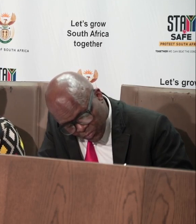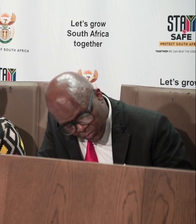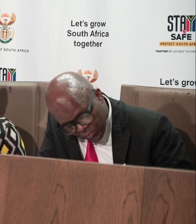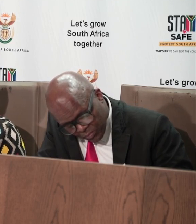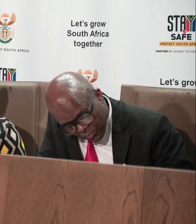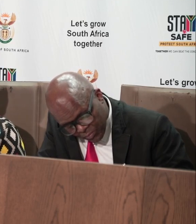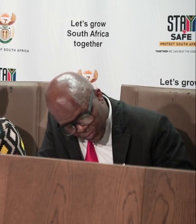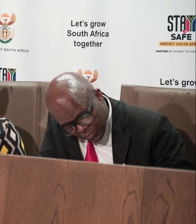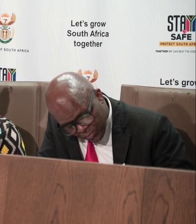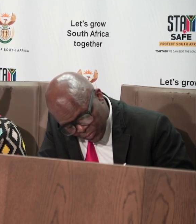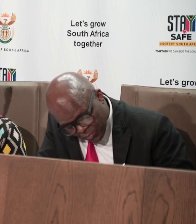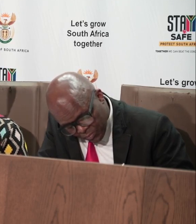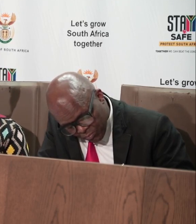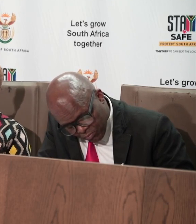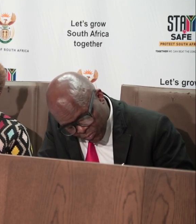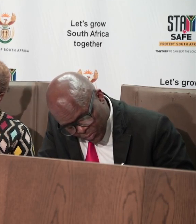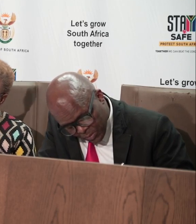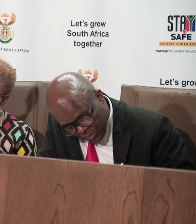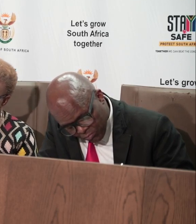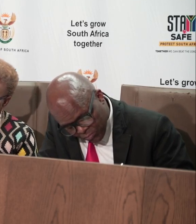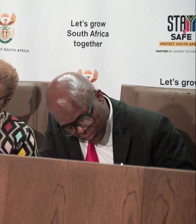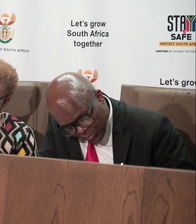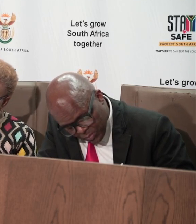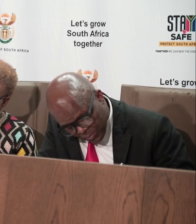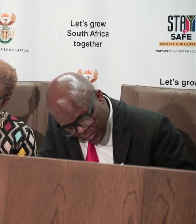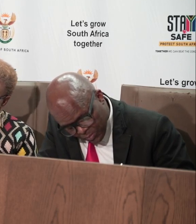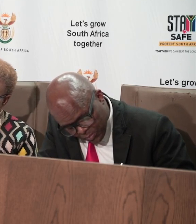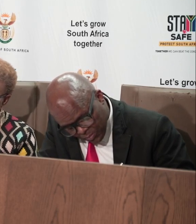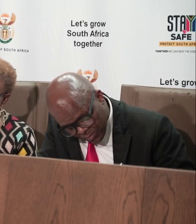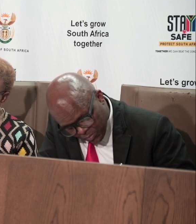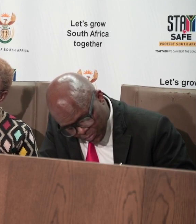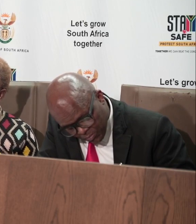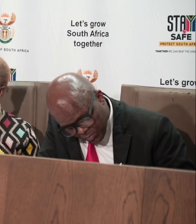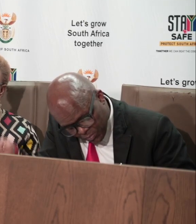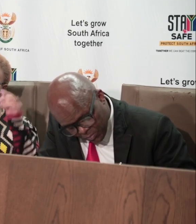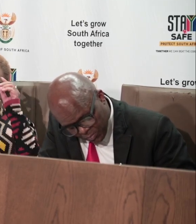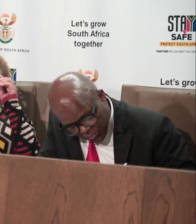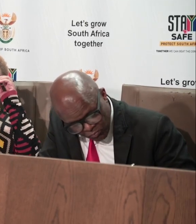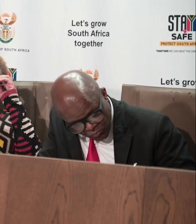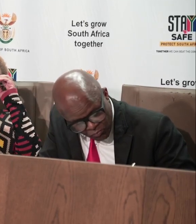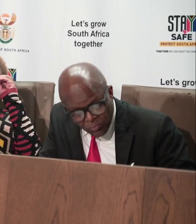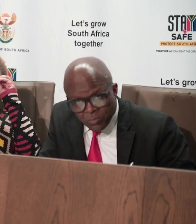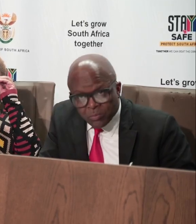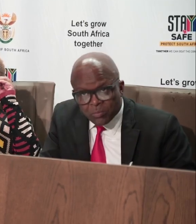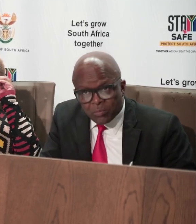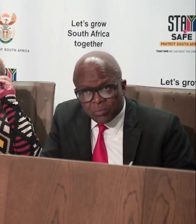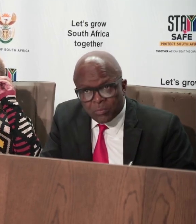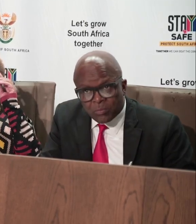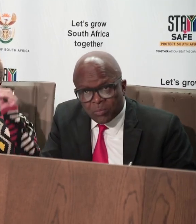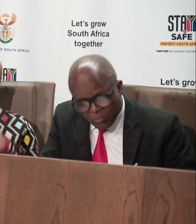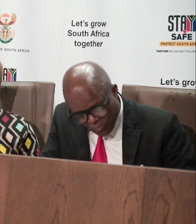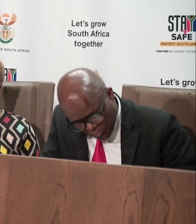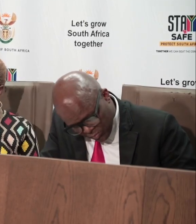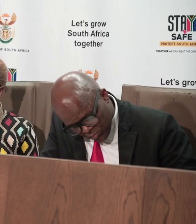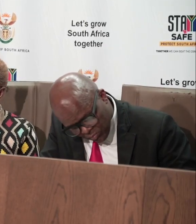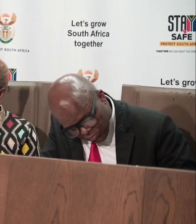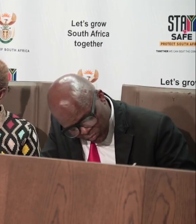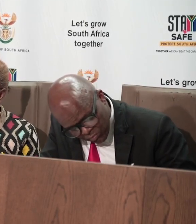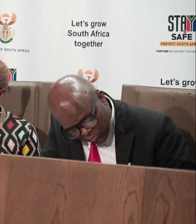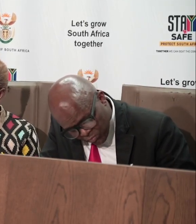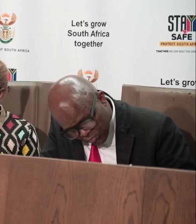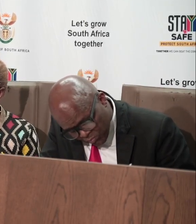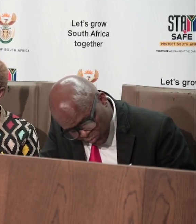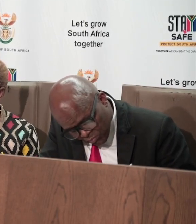ministers. The beneficiaries that ended up incurring debt due to late payments are asking whether there will be some reimbursement for